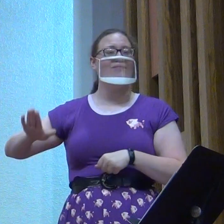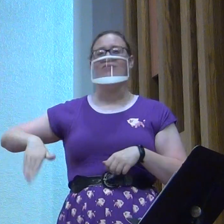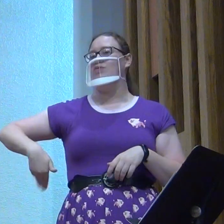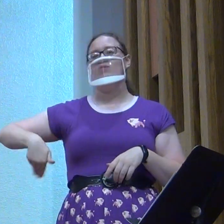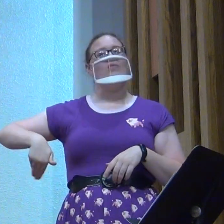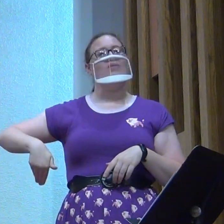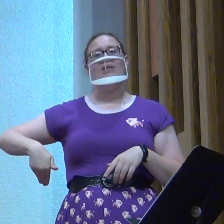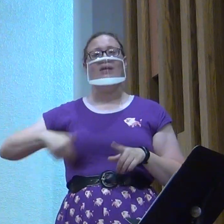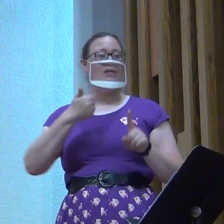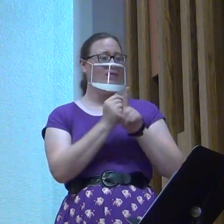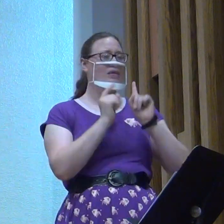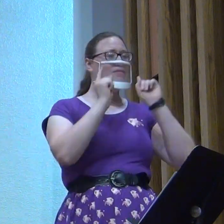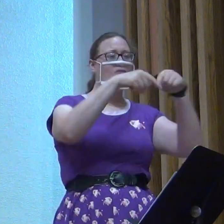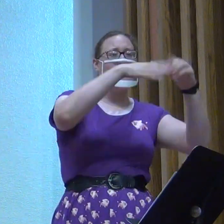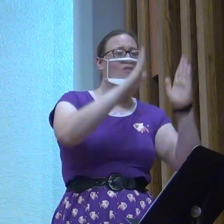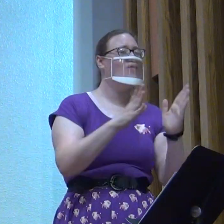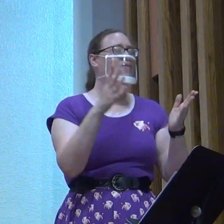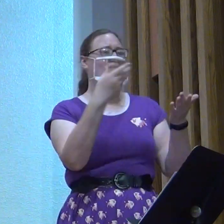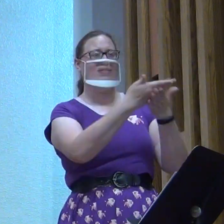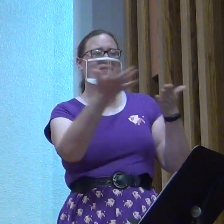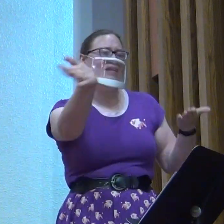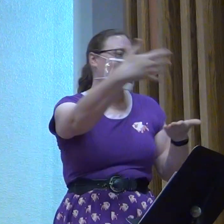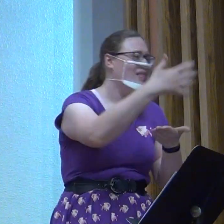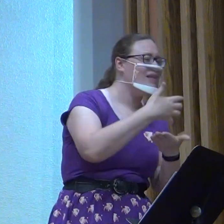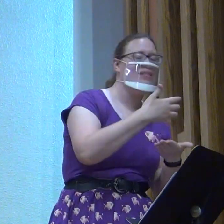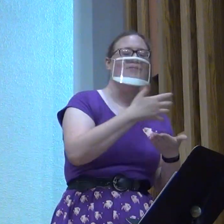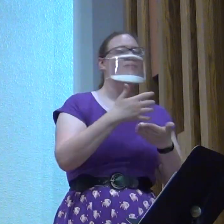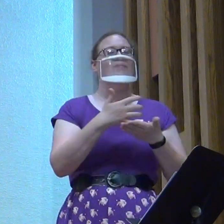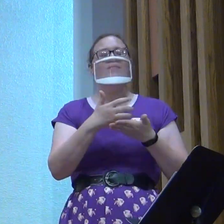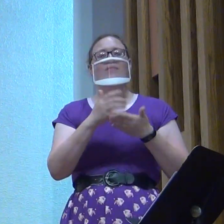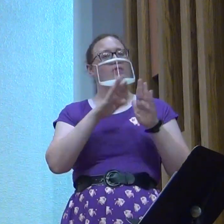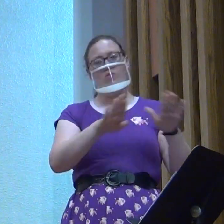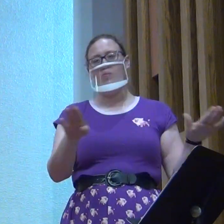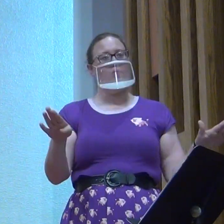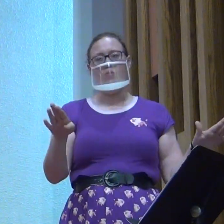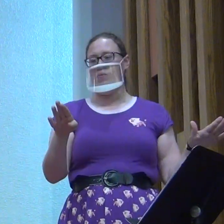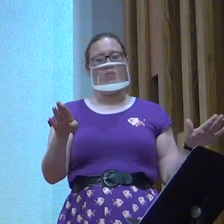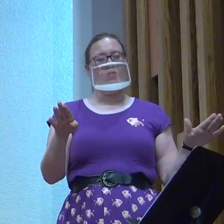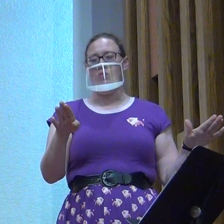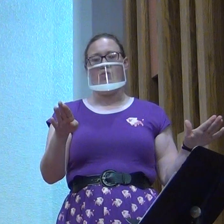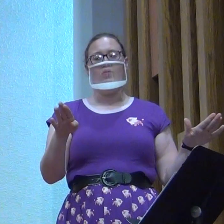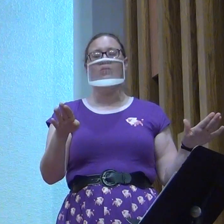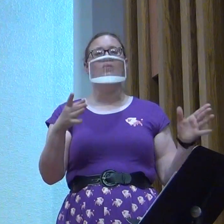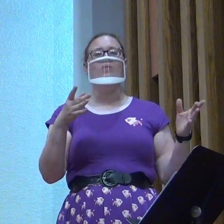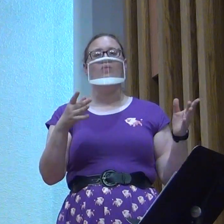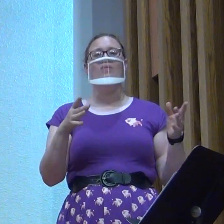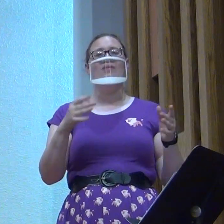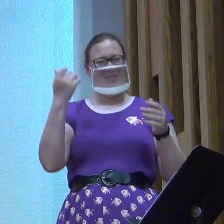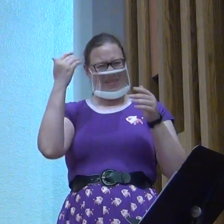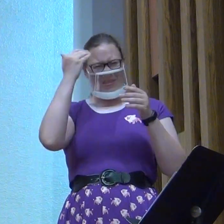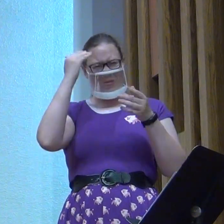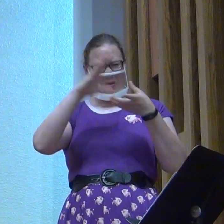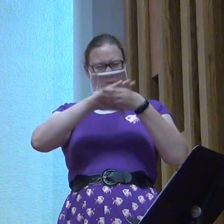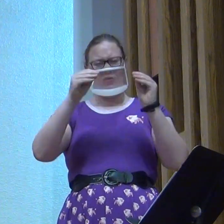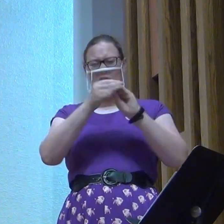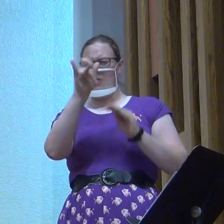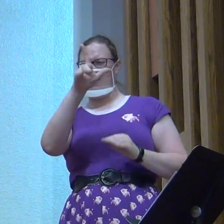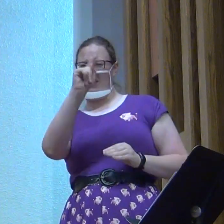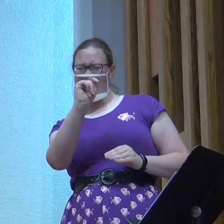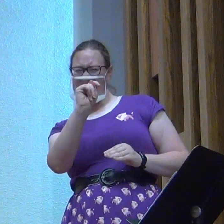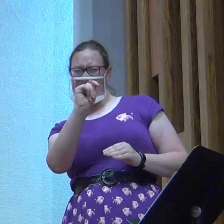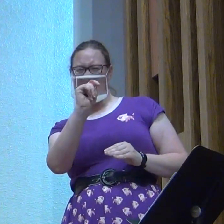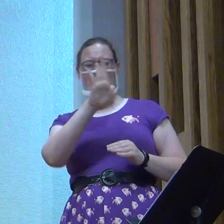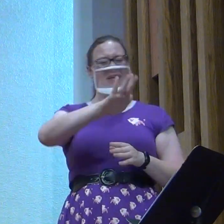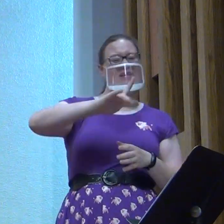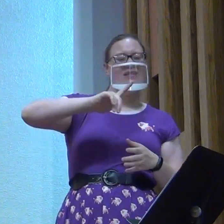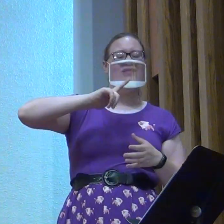good anyway. Don't do that, Jesus said. Don't be like Lot's wife who